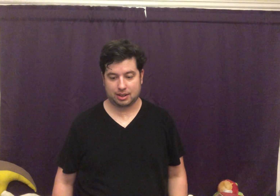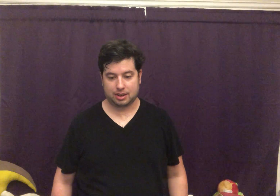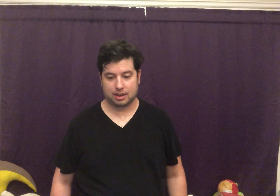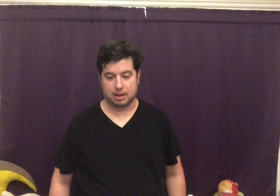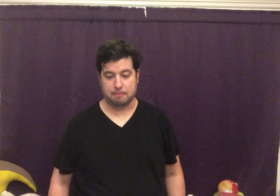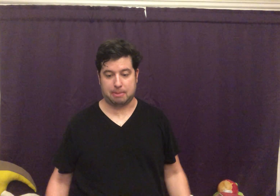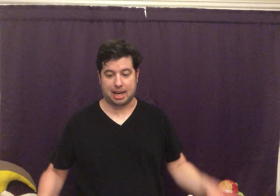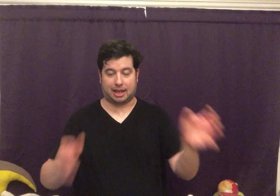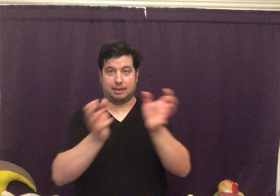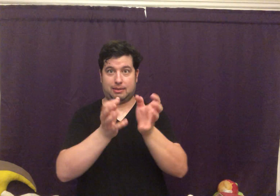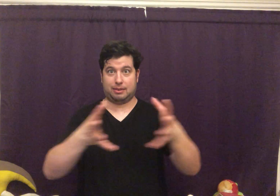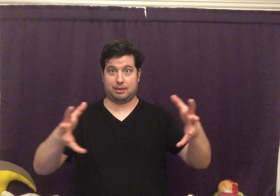Big.